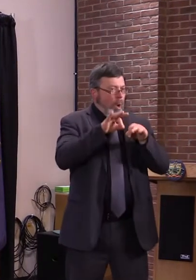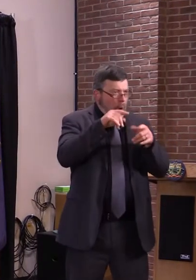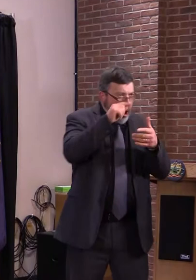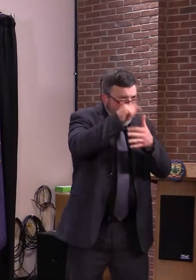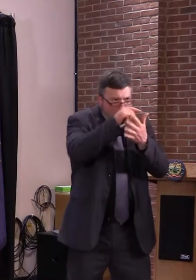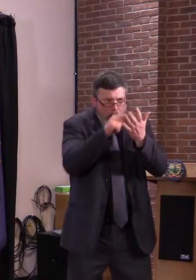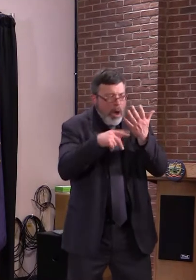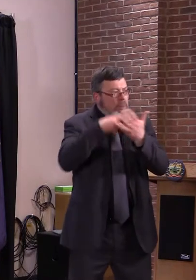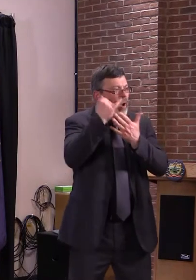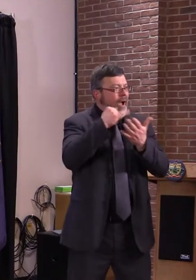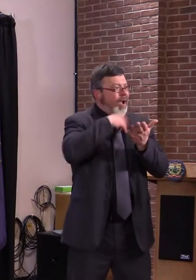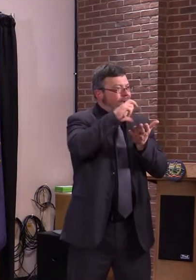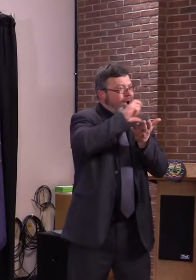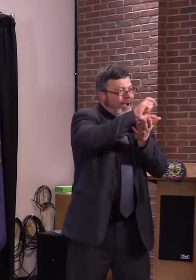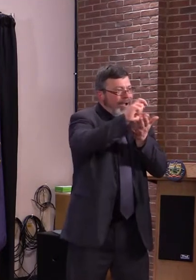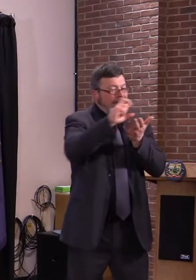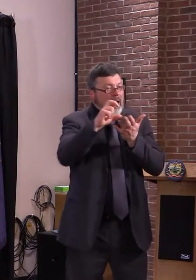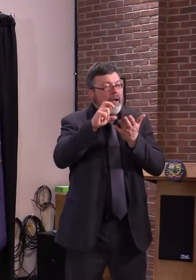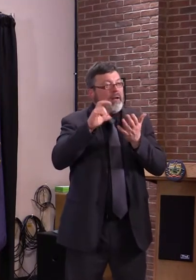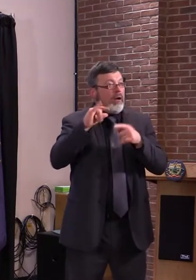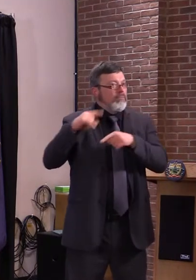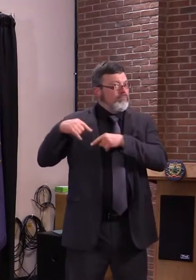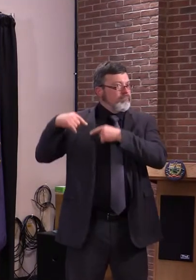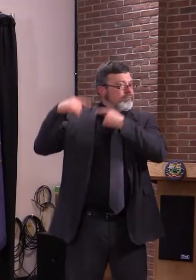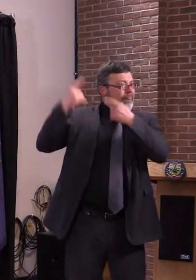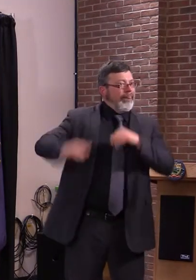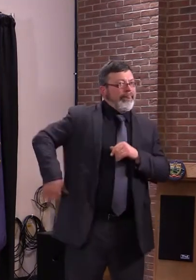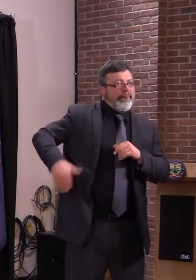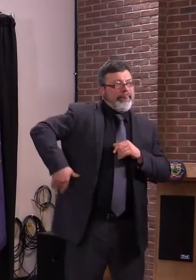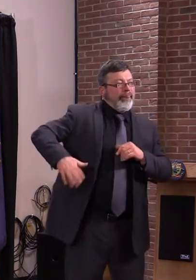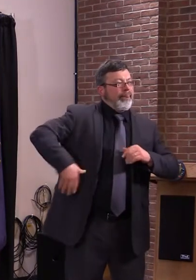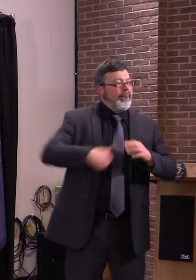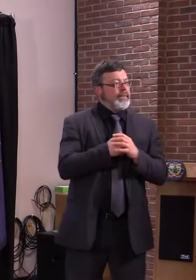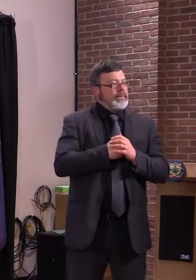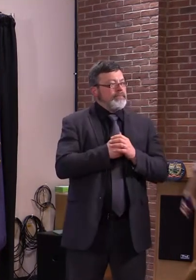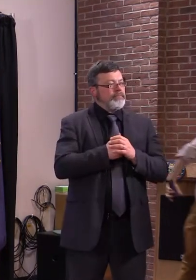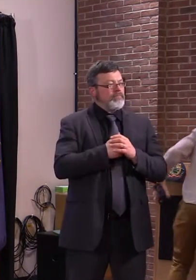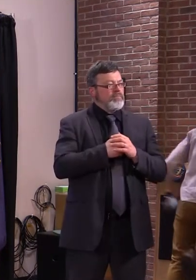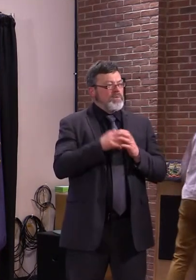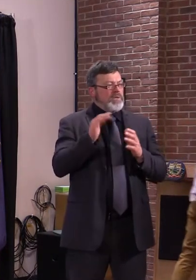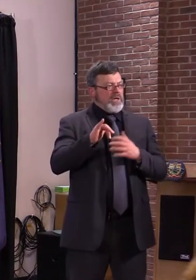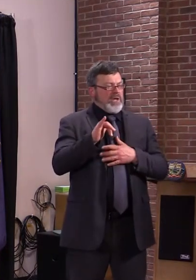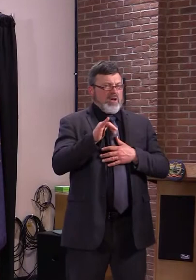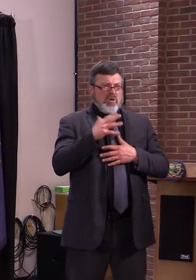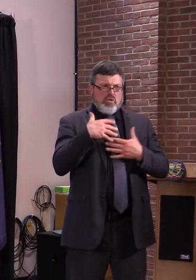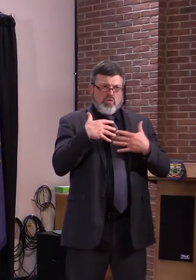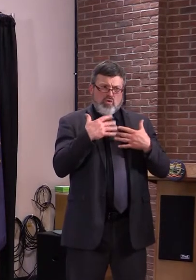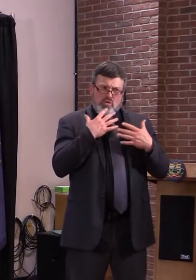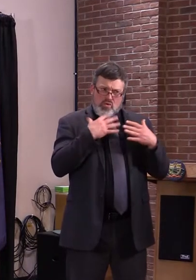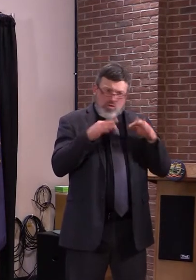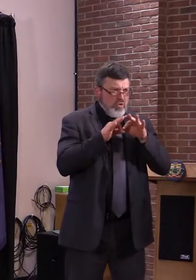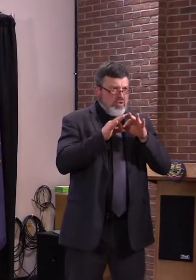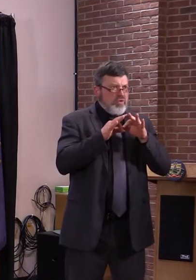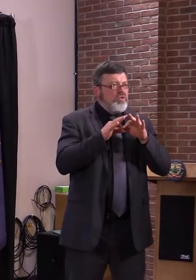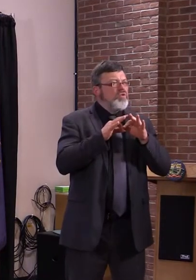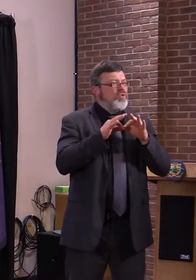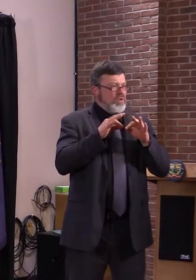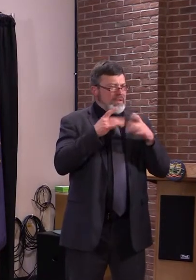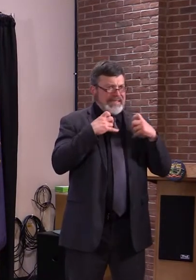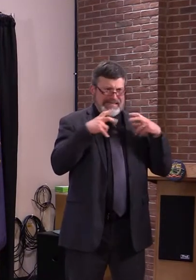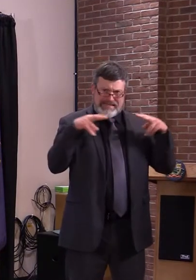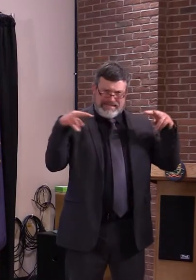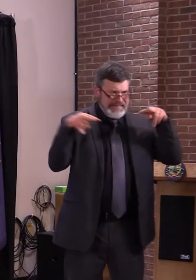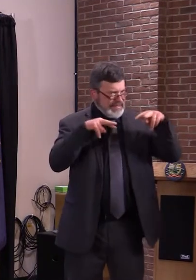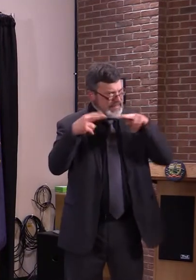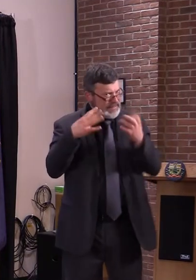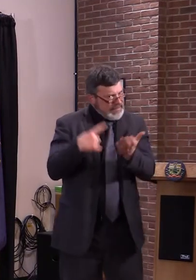fiscal year, beginning July 1, we can invest in urgent and immediate needs right now. That's why the